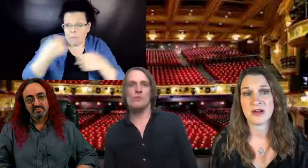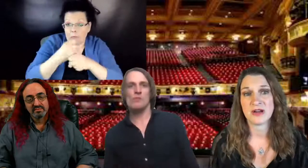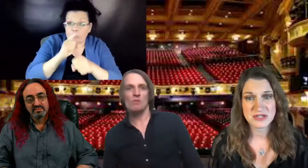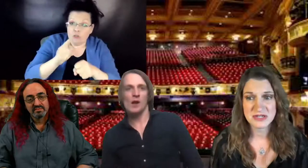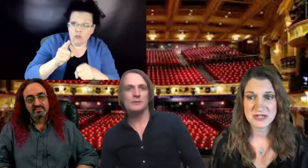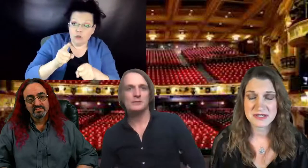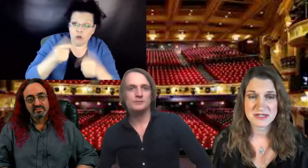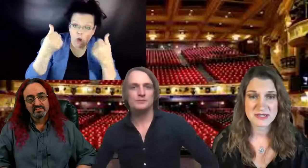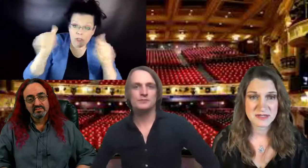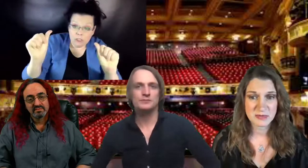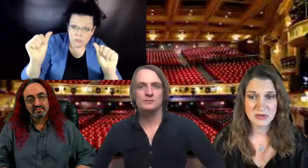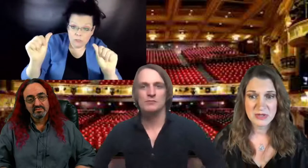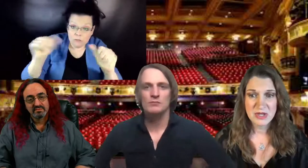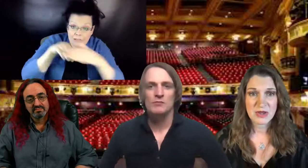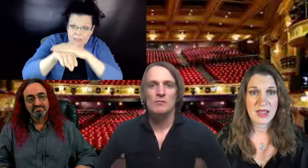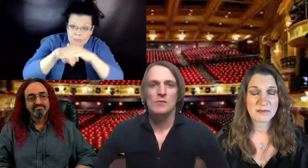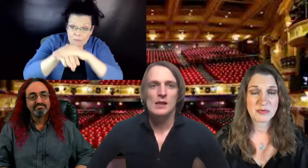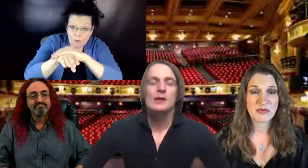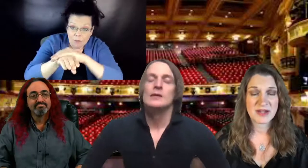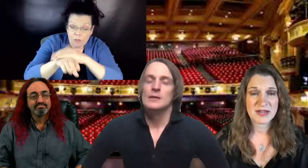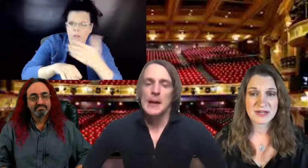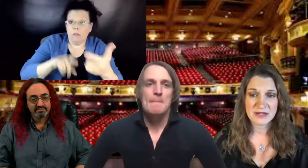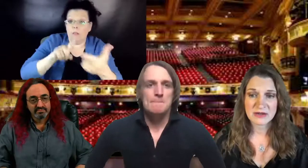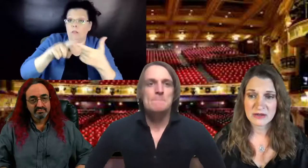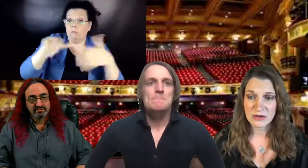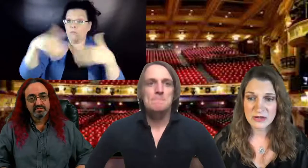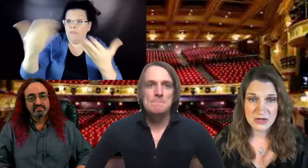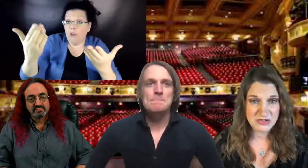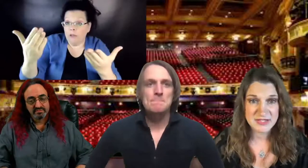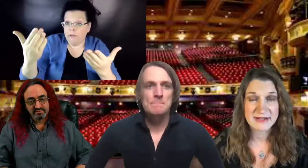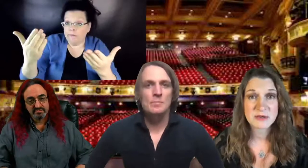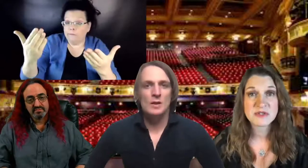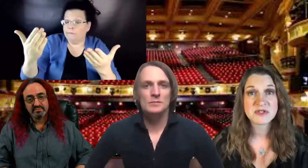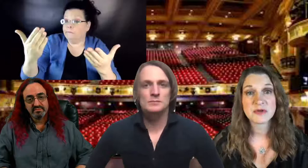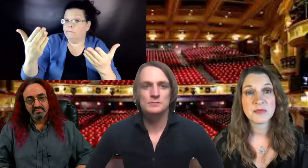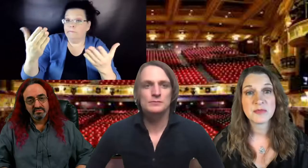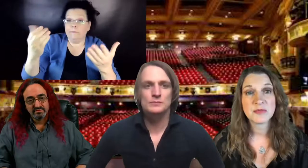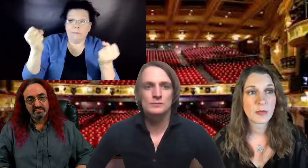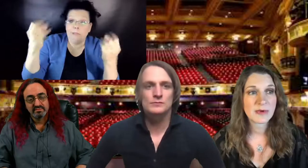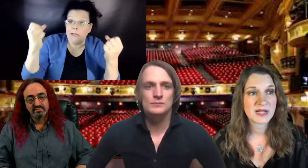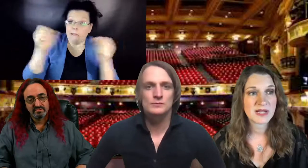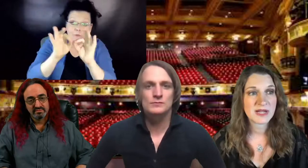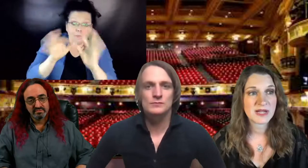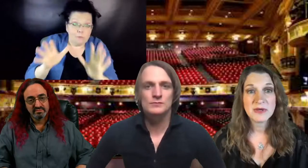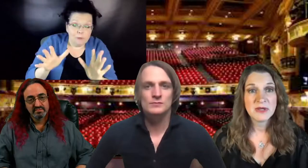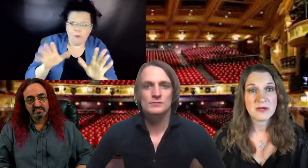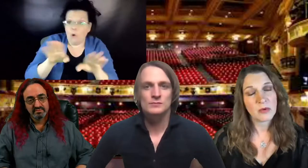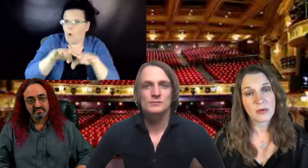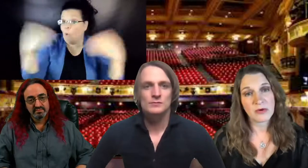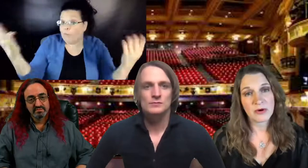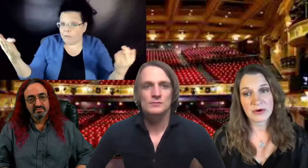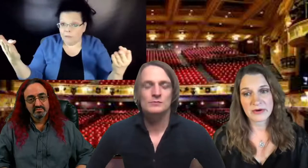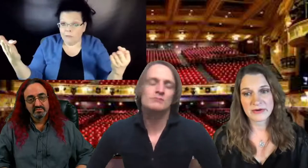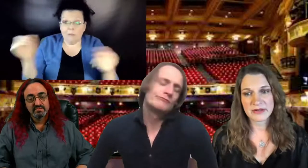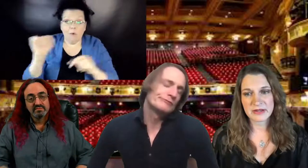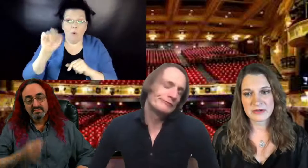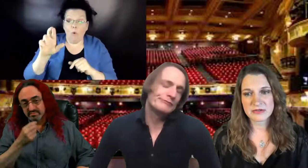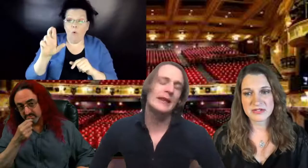your audition is accessible and providing and then sign language interpreter and opening it up